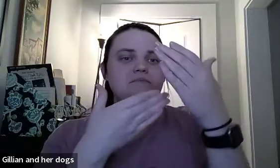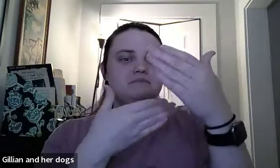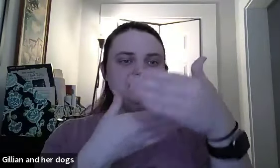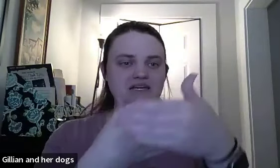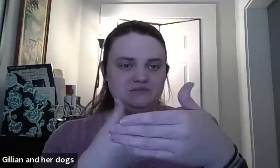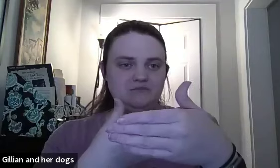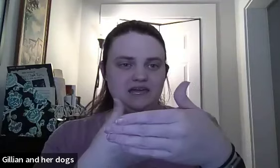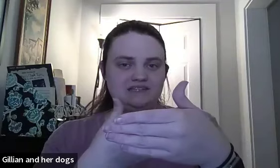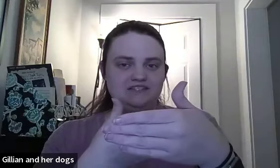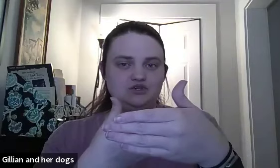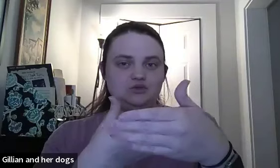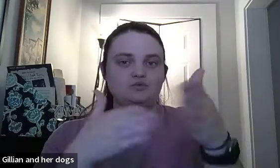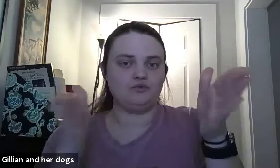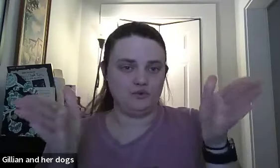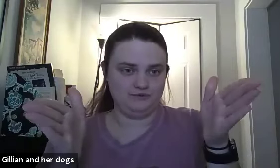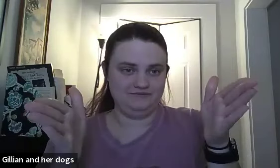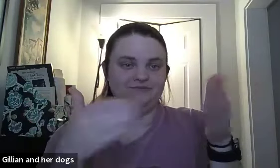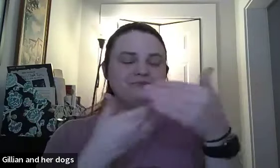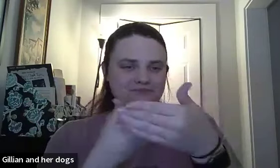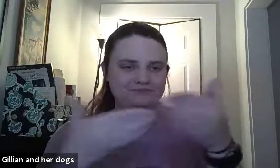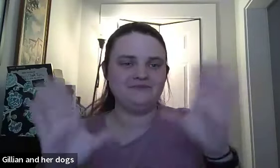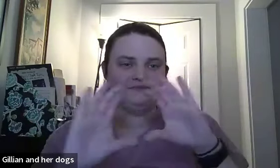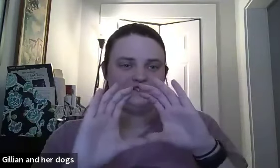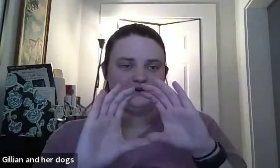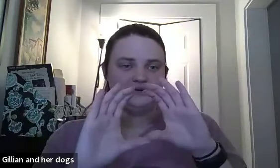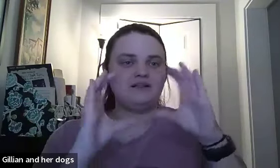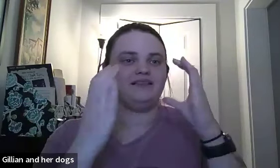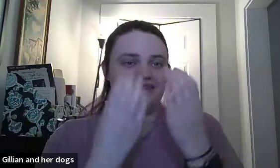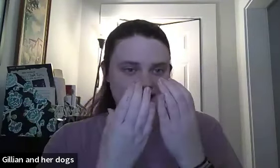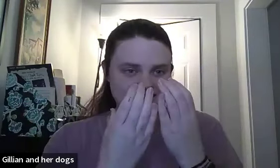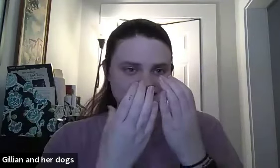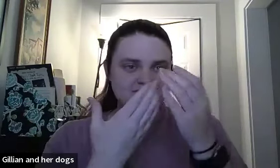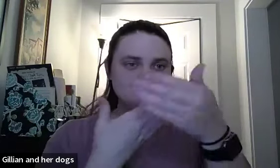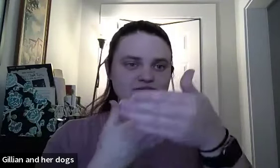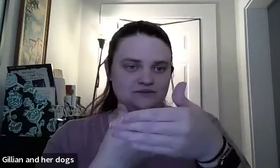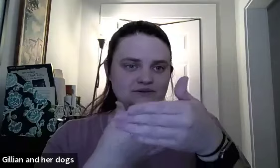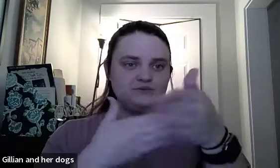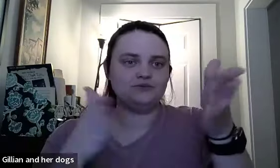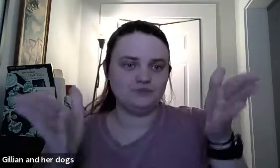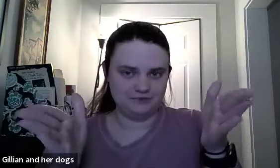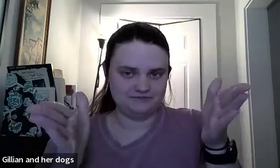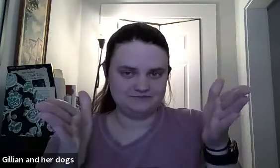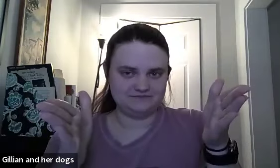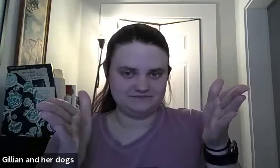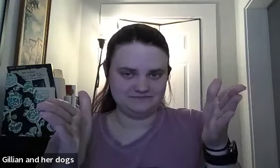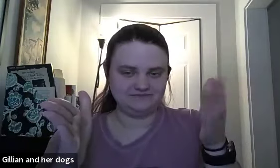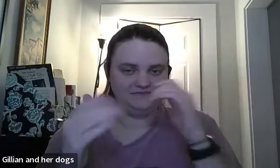I immediately move my hands into room. So class room.